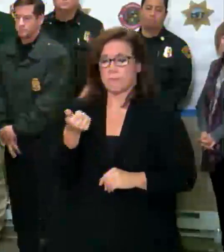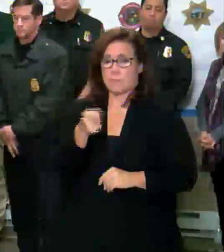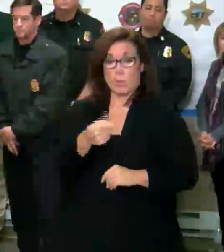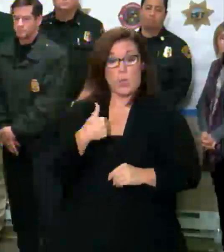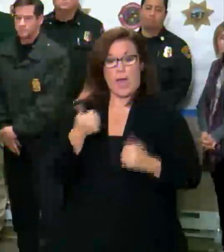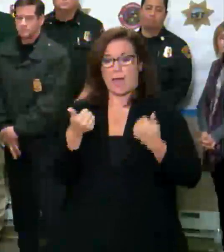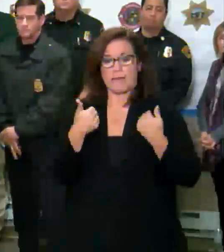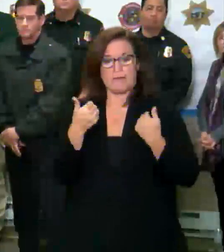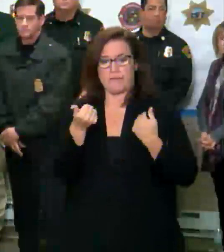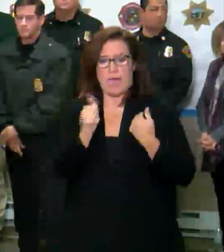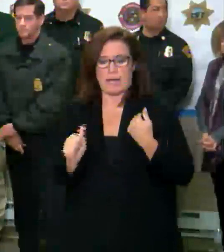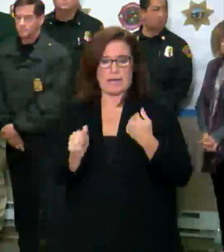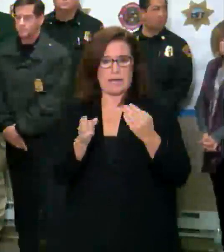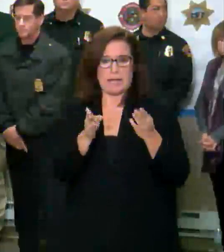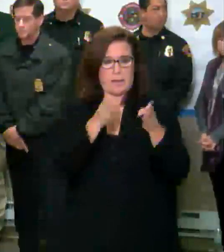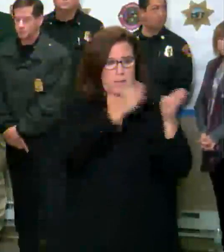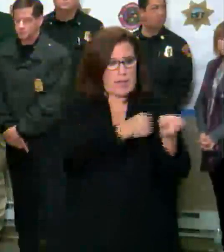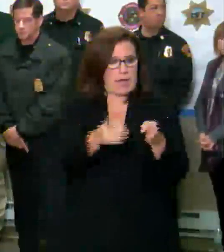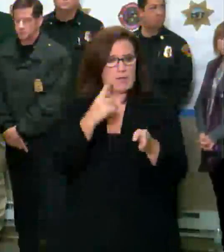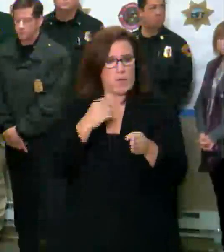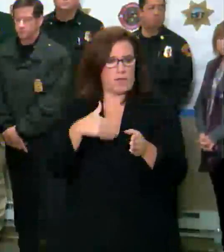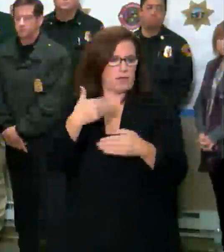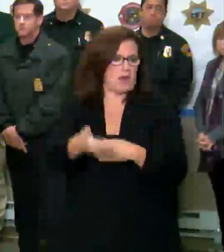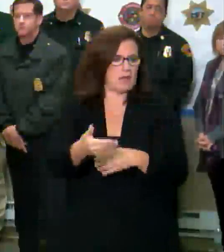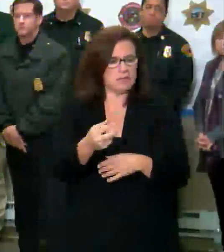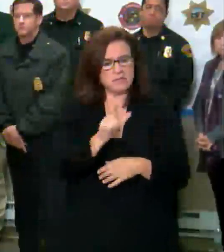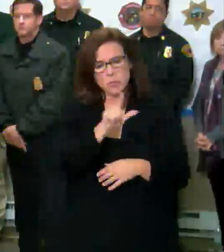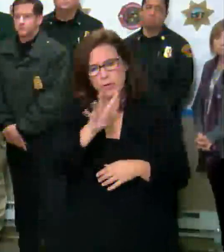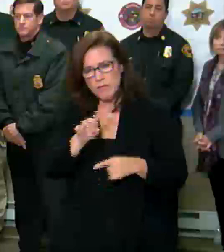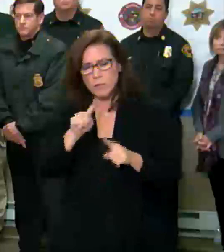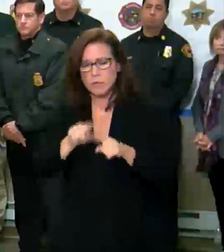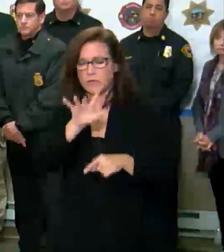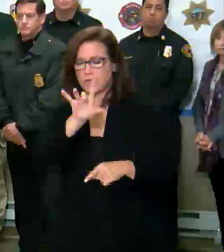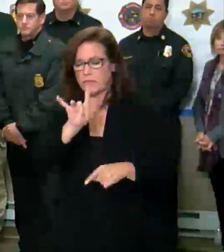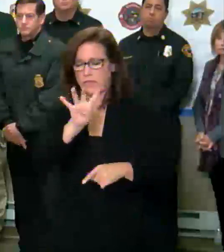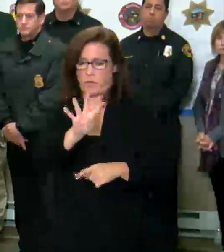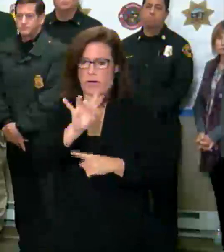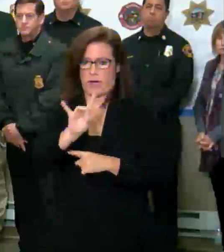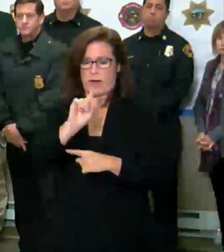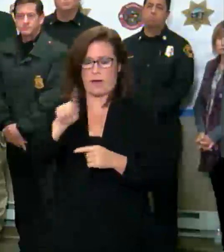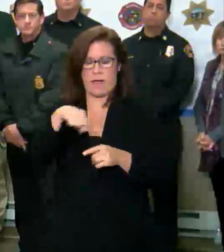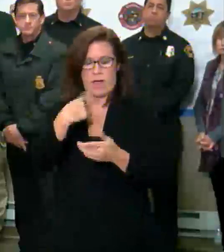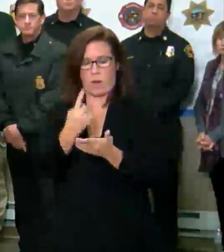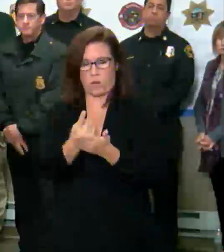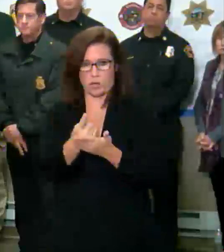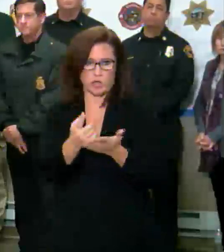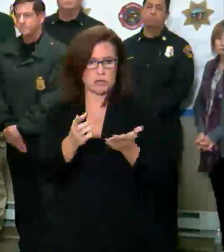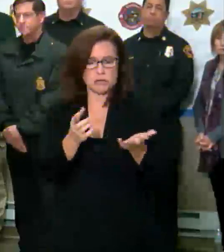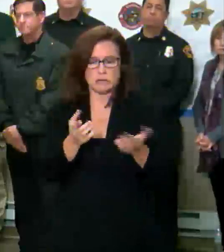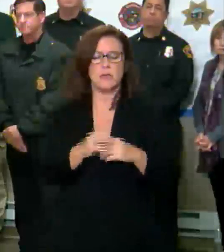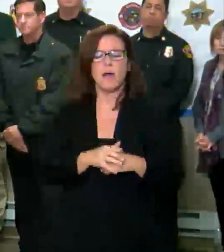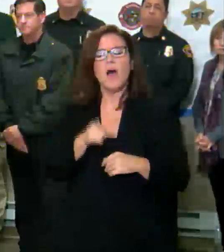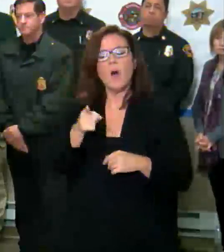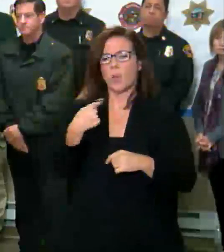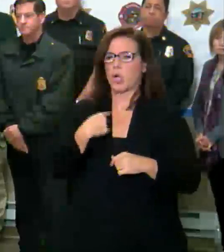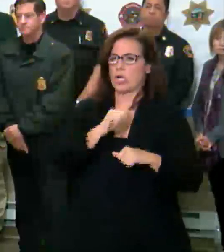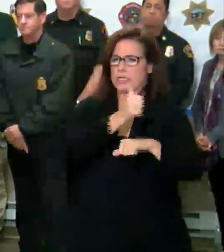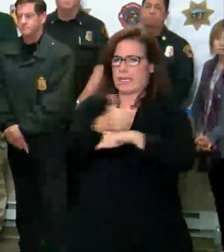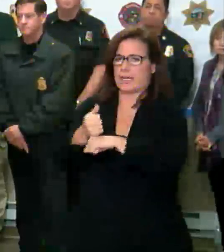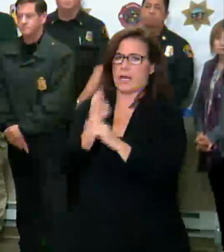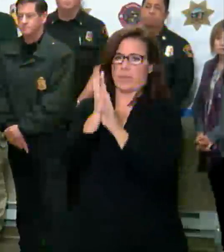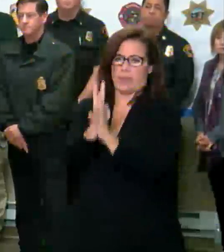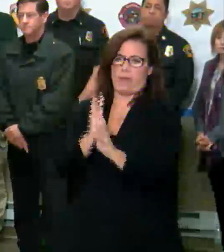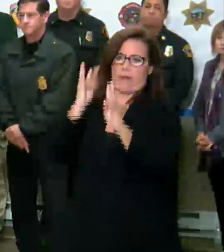make sure that doesn't have to happen? The benchmarks is to continue the direct line construction. We have firefighters on the line right